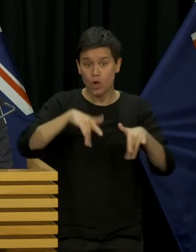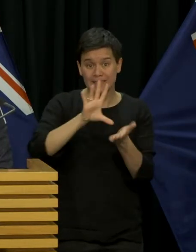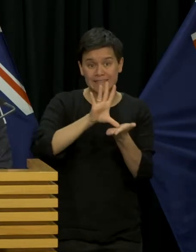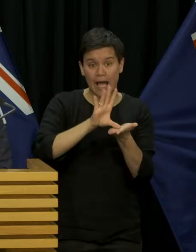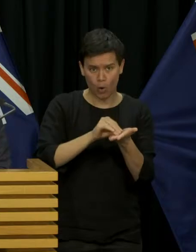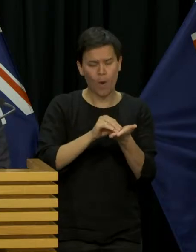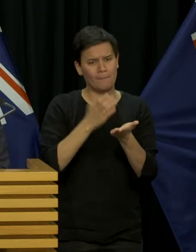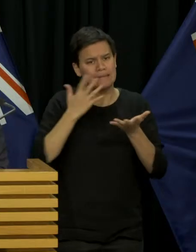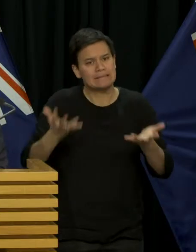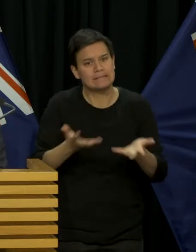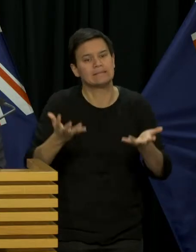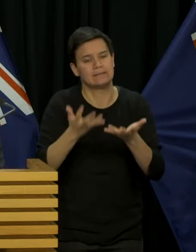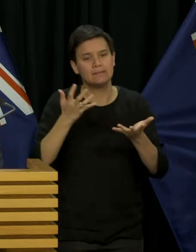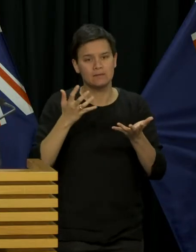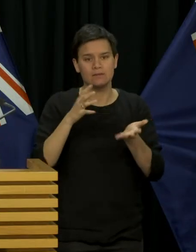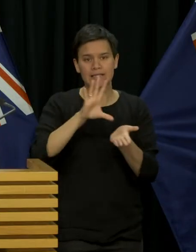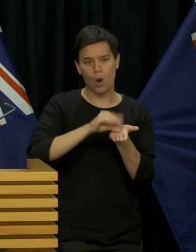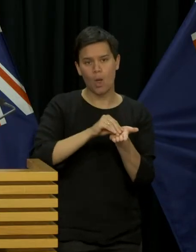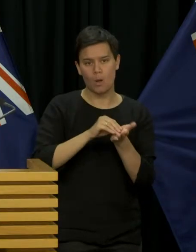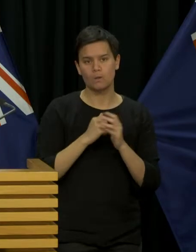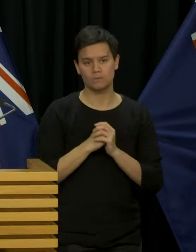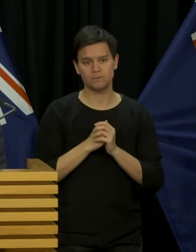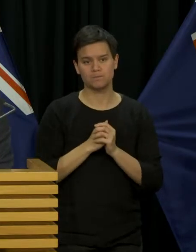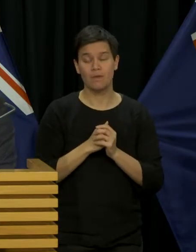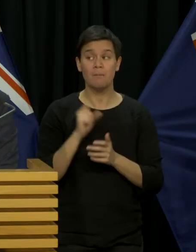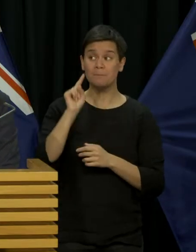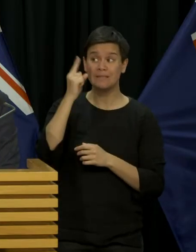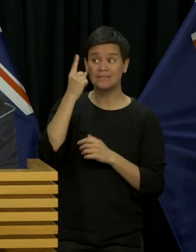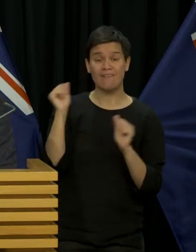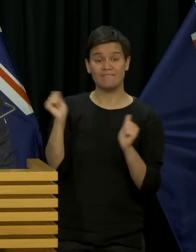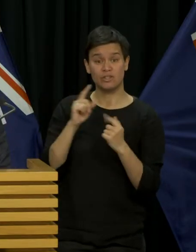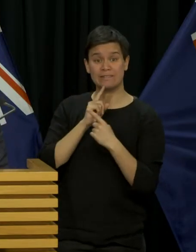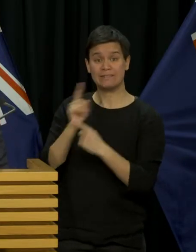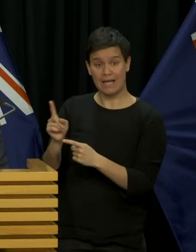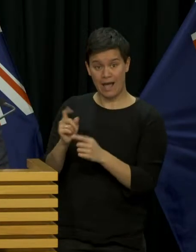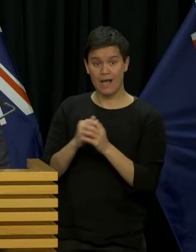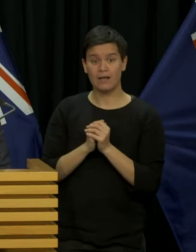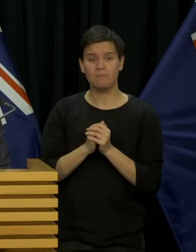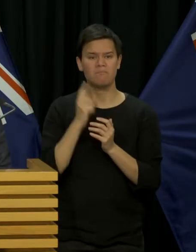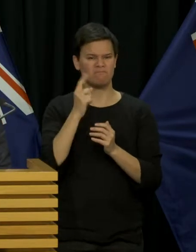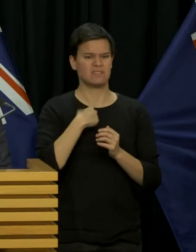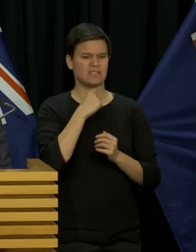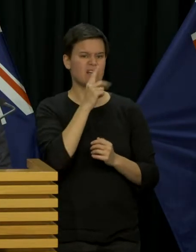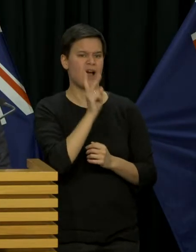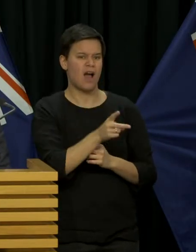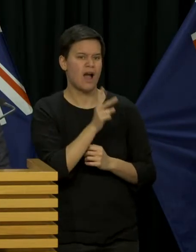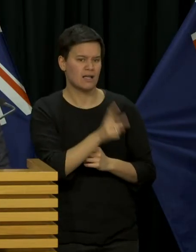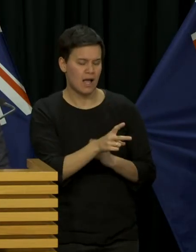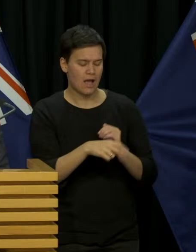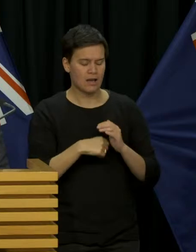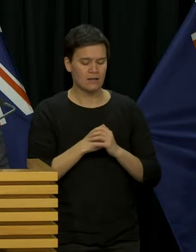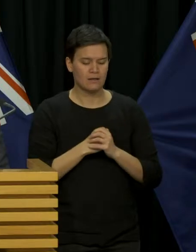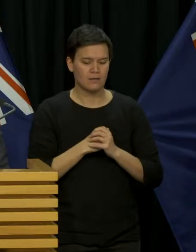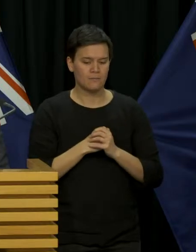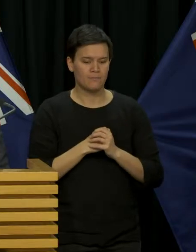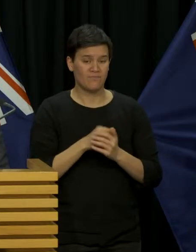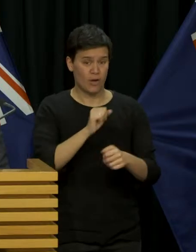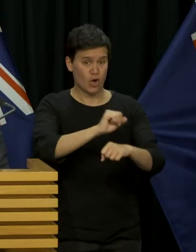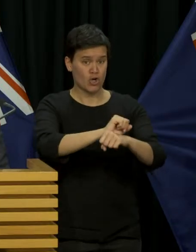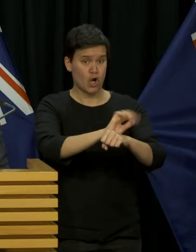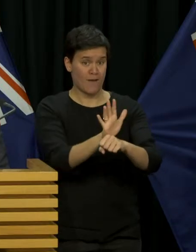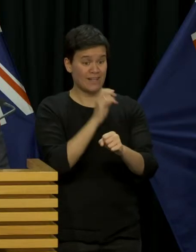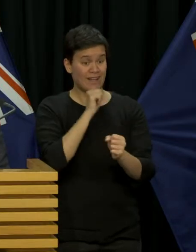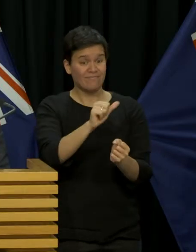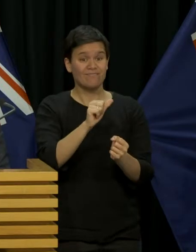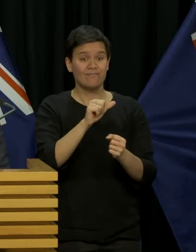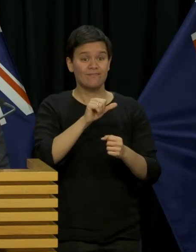at the moment, as a precautionary approach, as the Minister's outlined, of doing contact tracing. The value of the information on the app cannot be